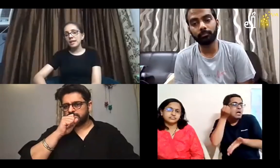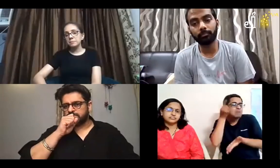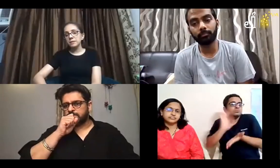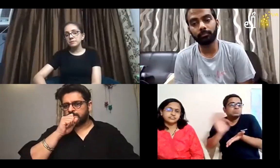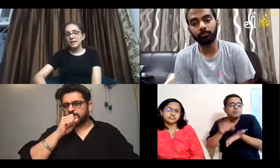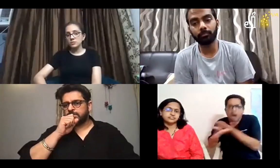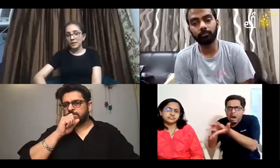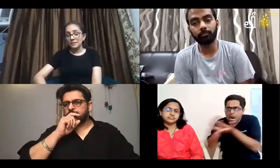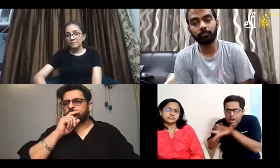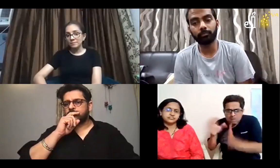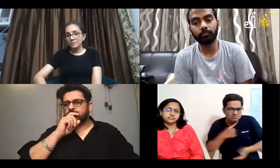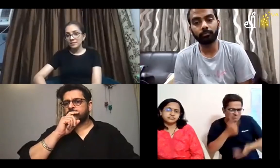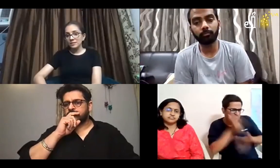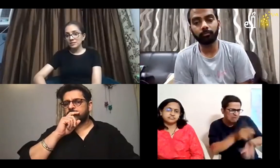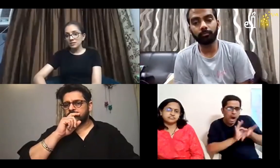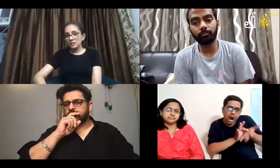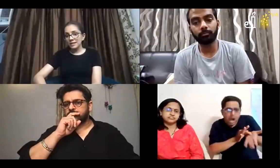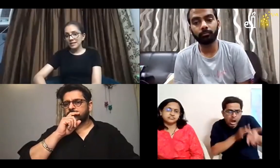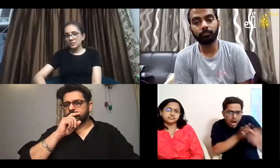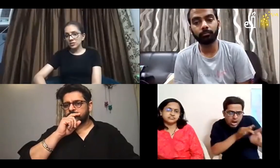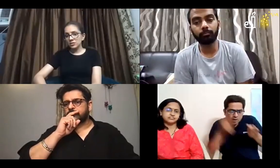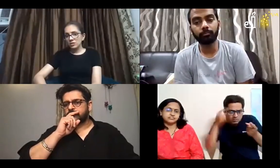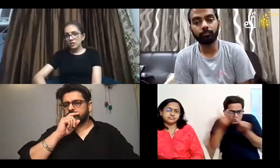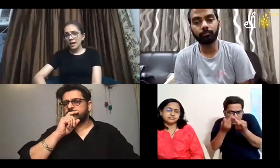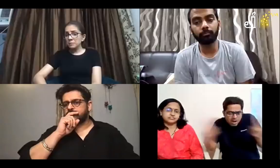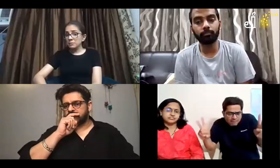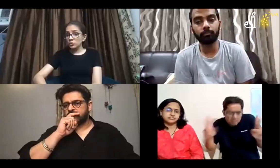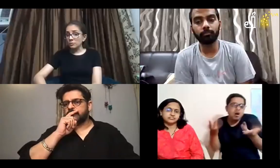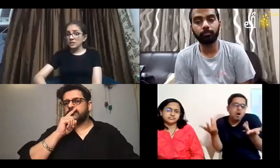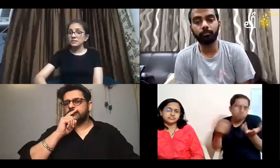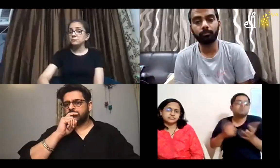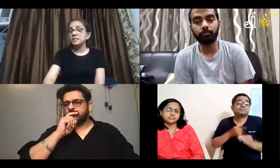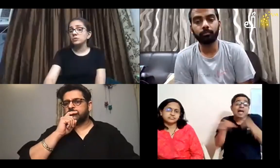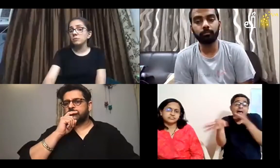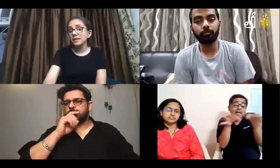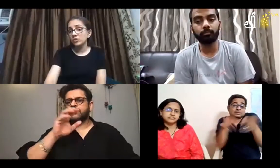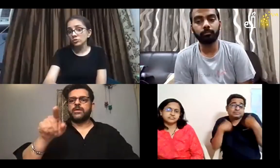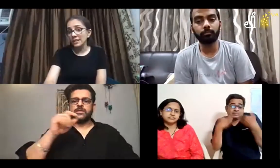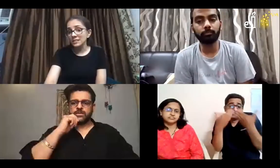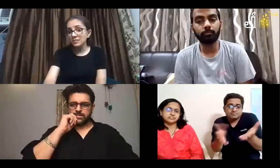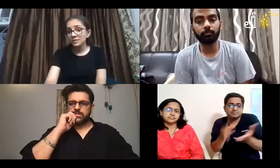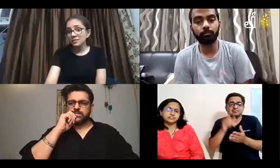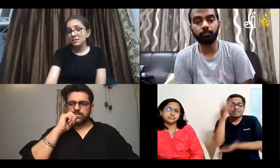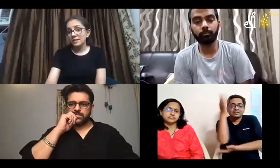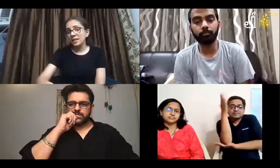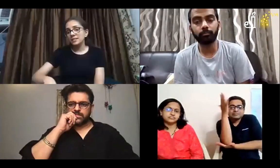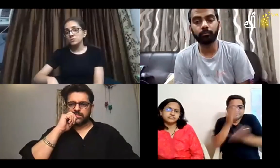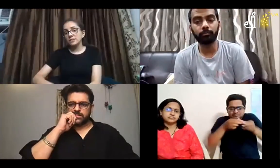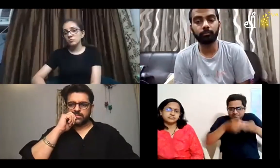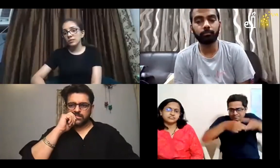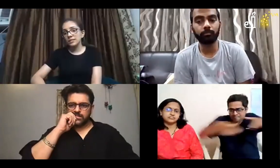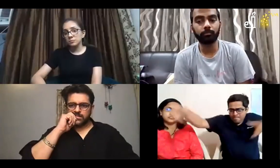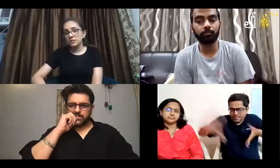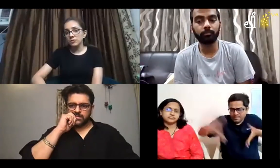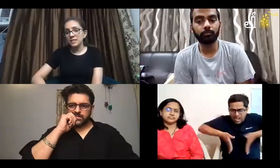out to that people as well. And I am able to communicate differently with my child. Yeah,